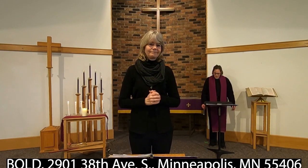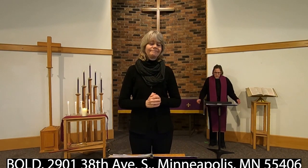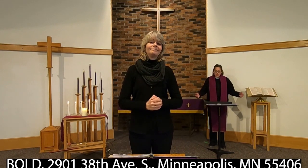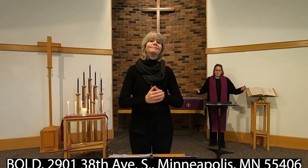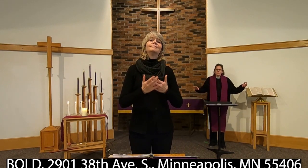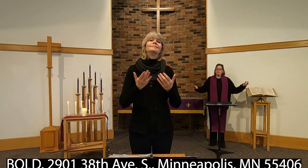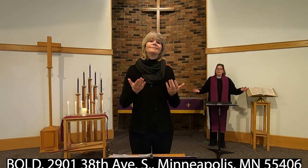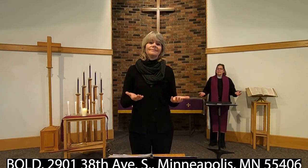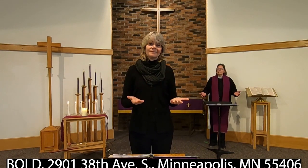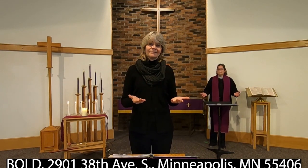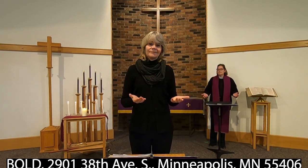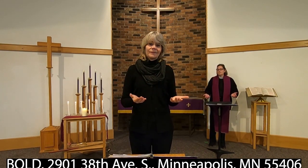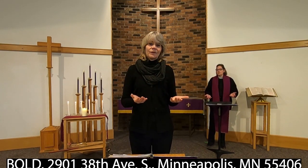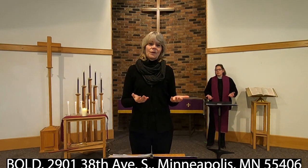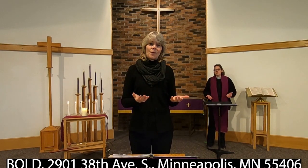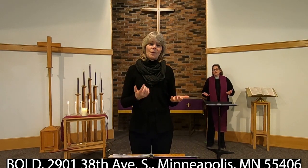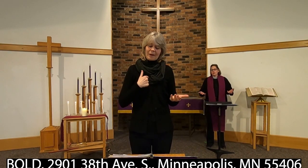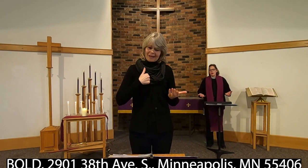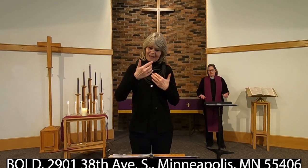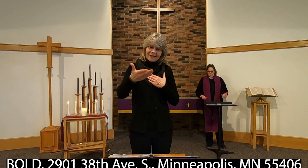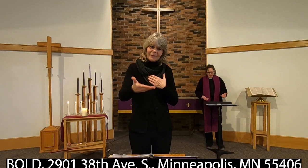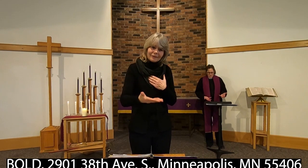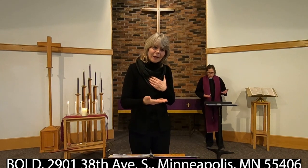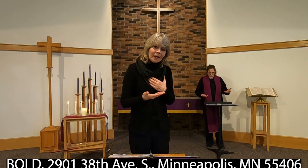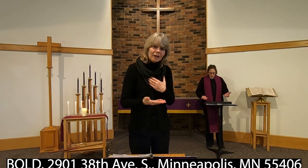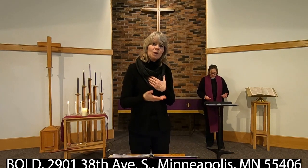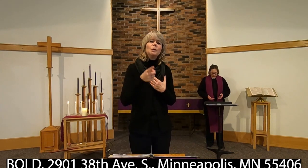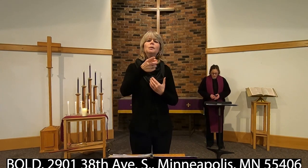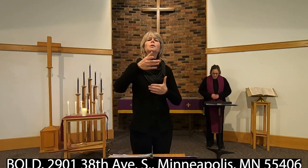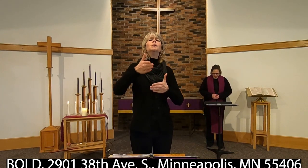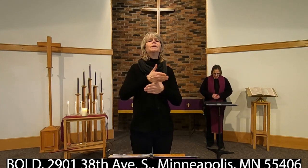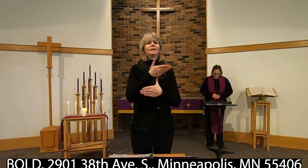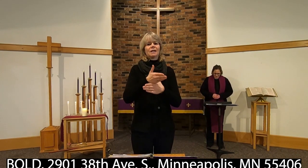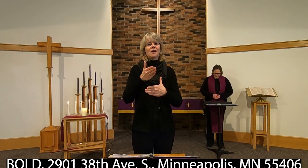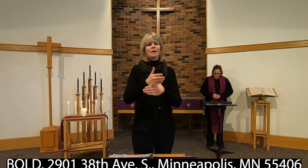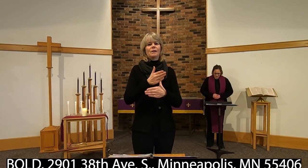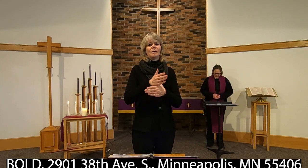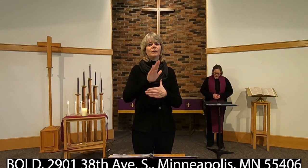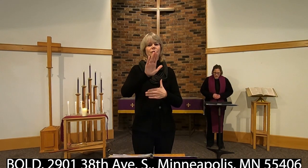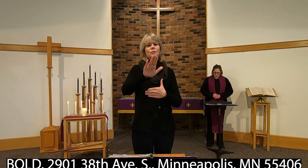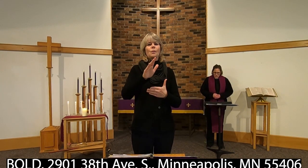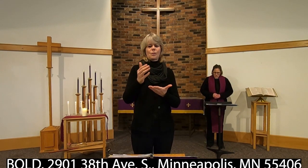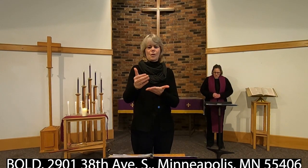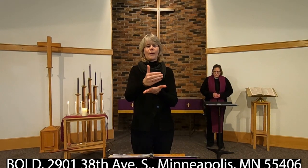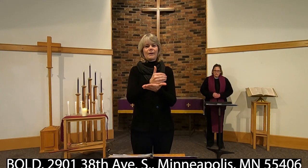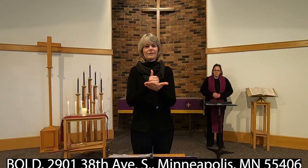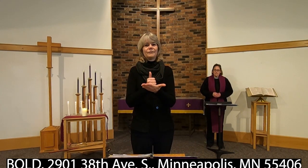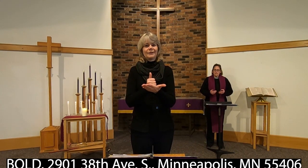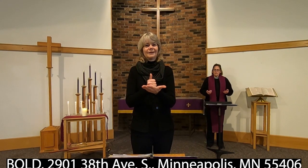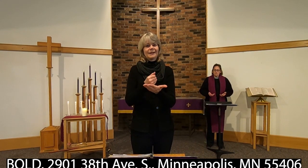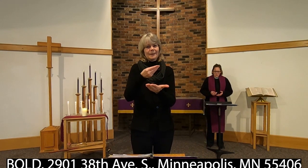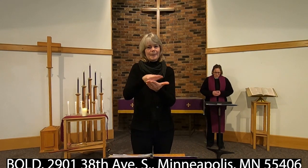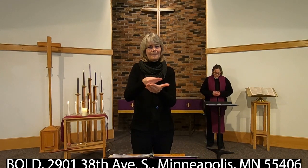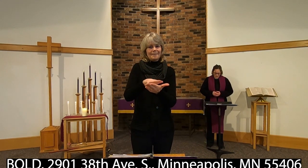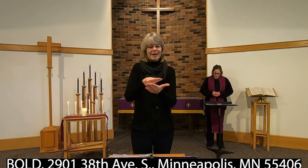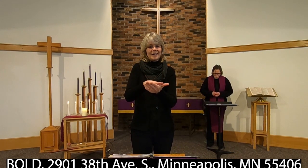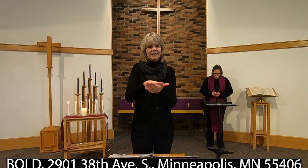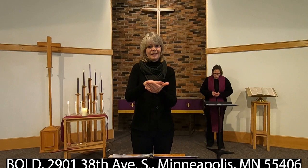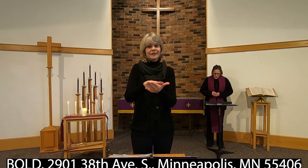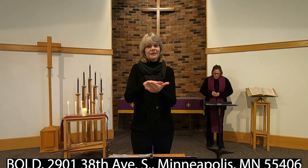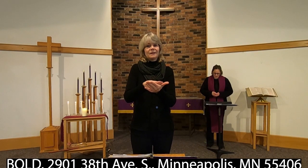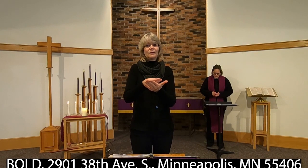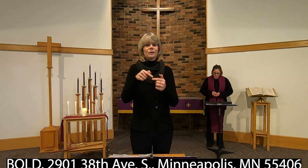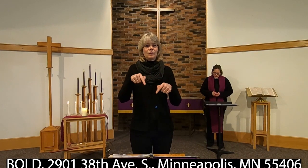So, you are invited to share your offerings with Bread of Life, to send them into